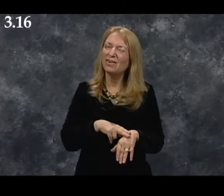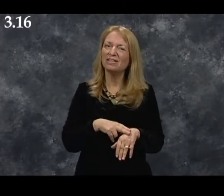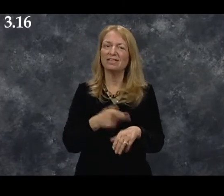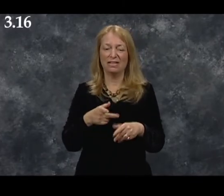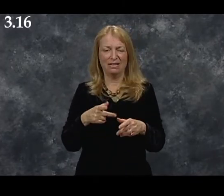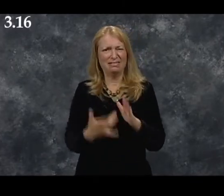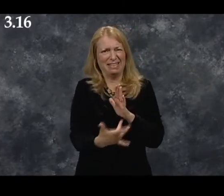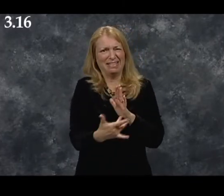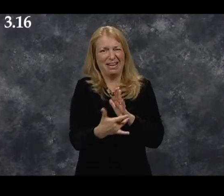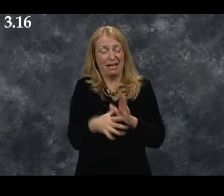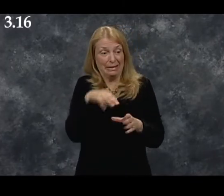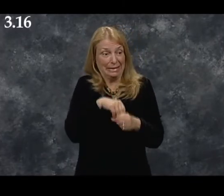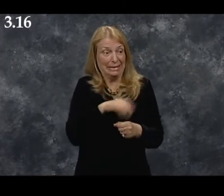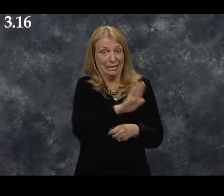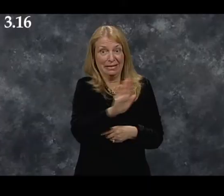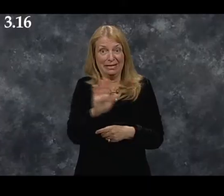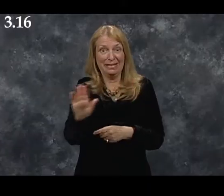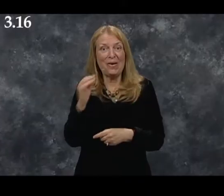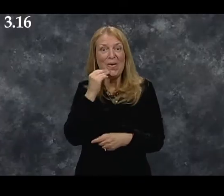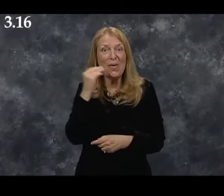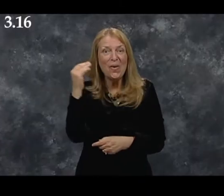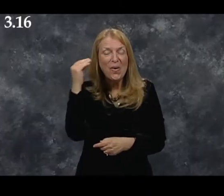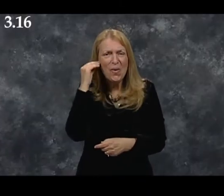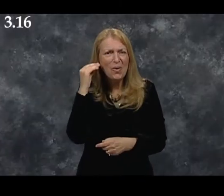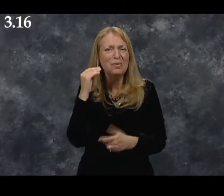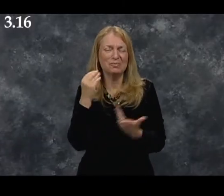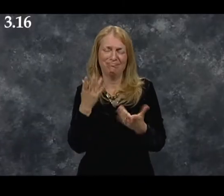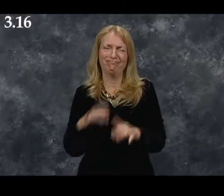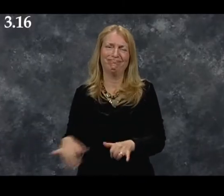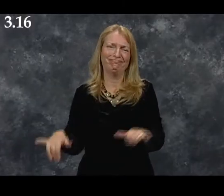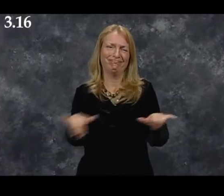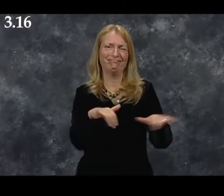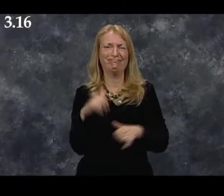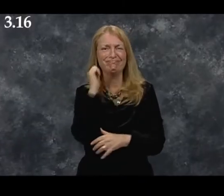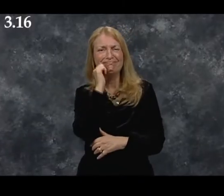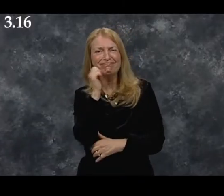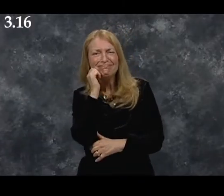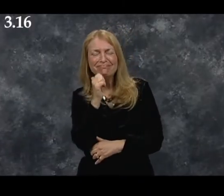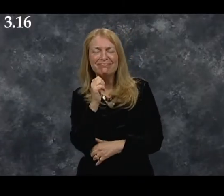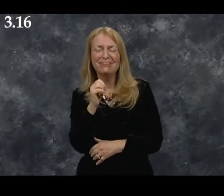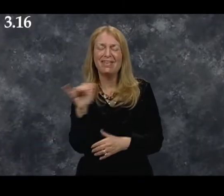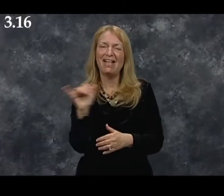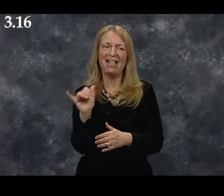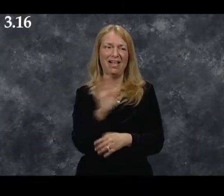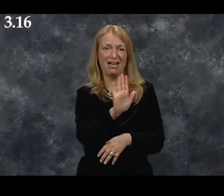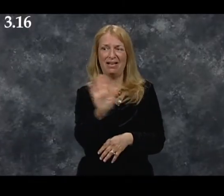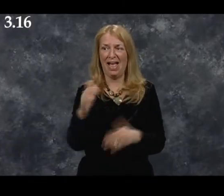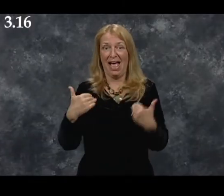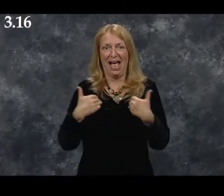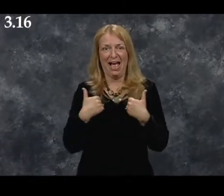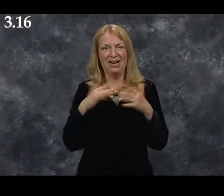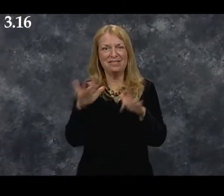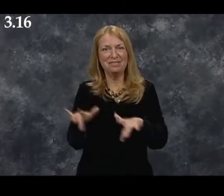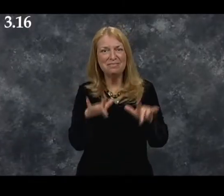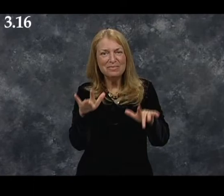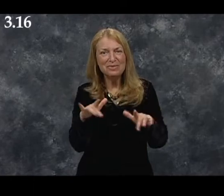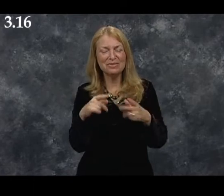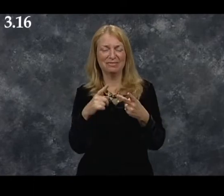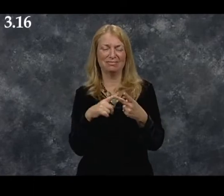Of course, personal technology in people's homes have become commonplace. Many people